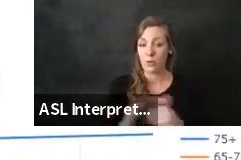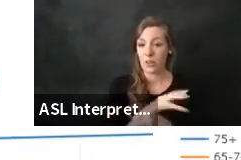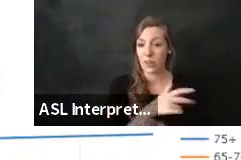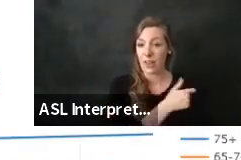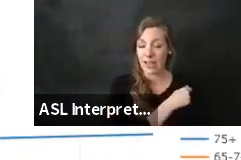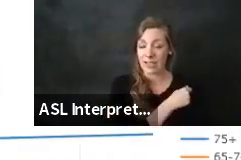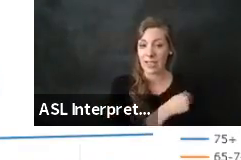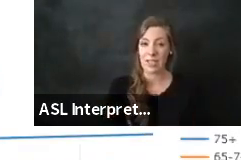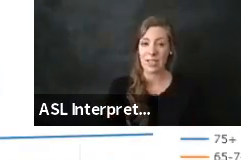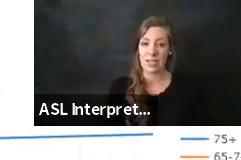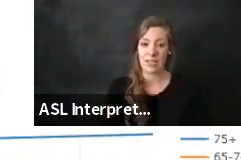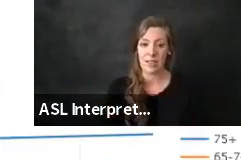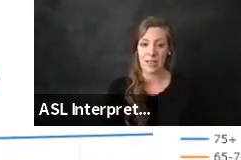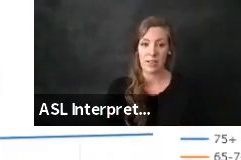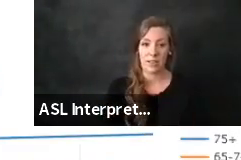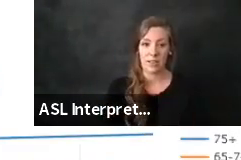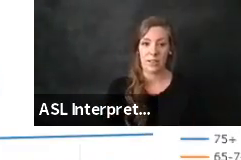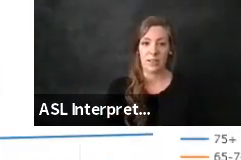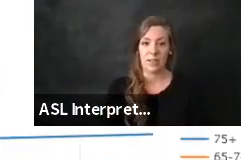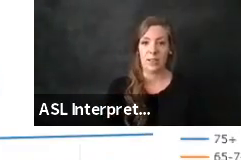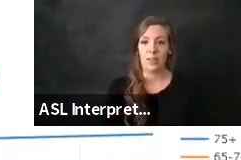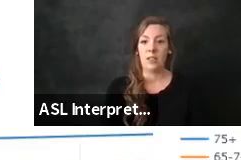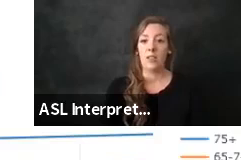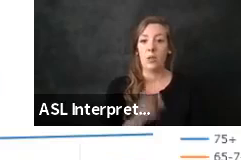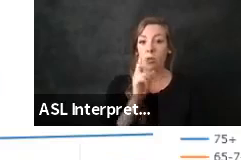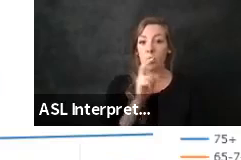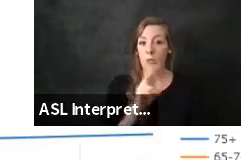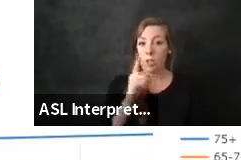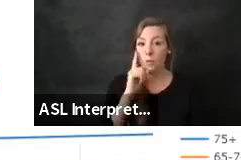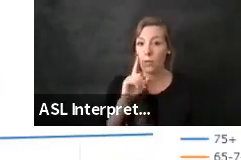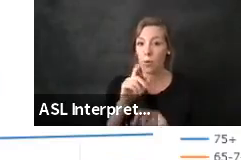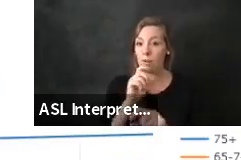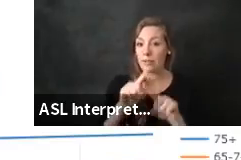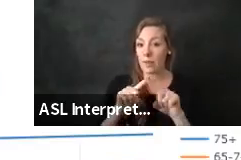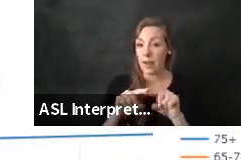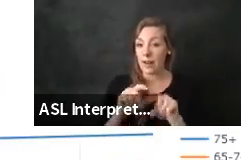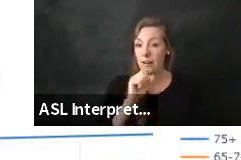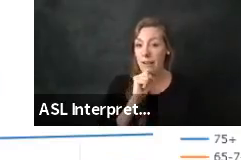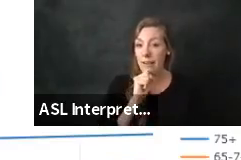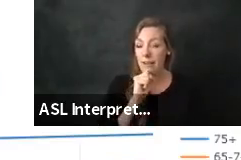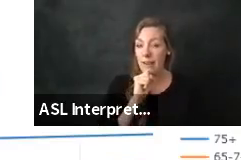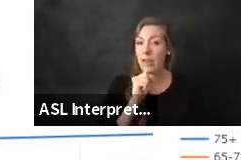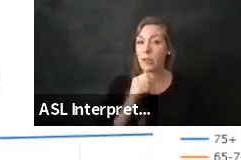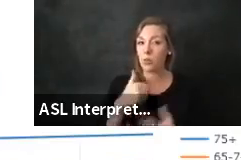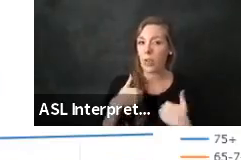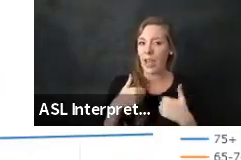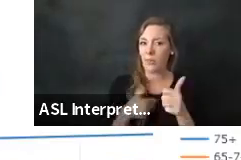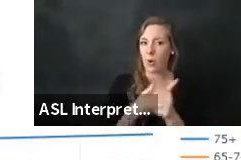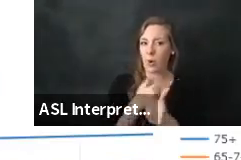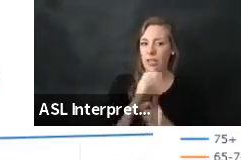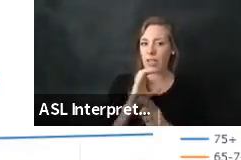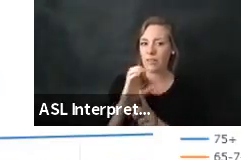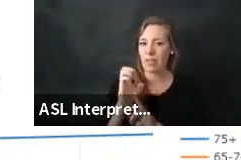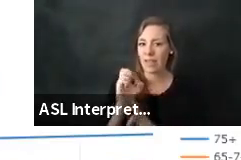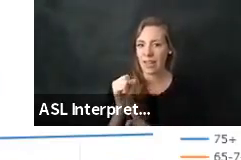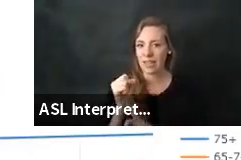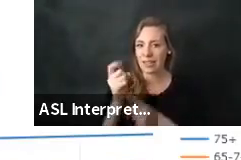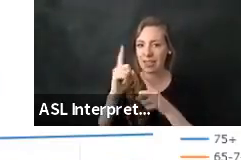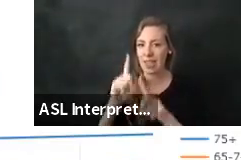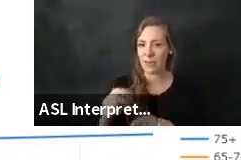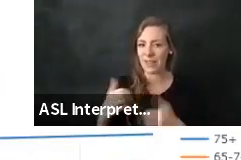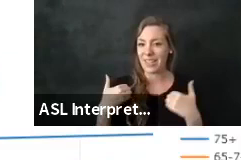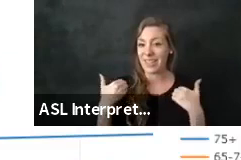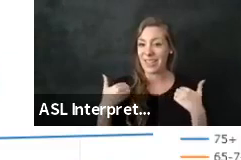vaccinated. When we look by age group, we continue to see the majority of cases occurring in these younger